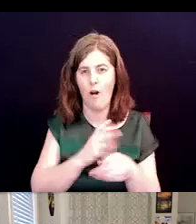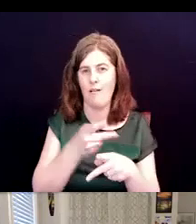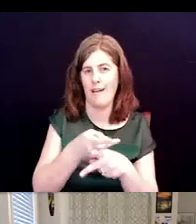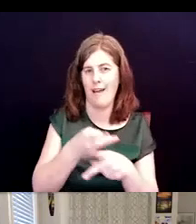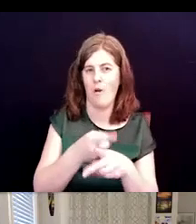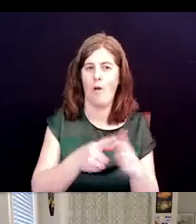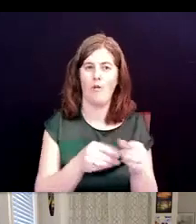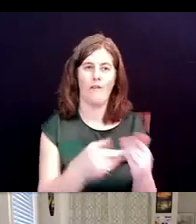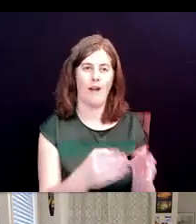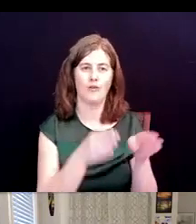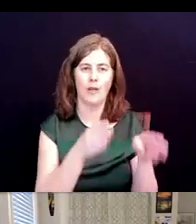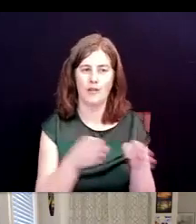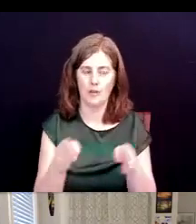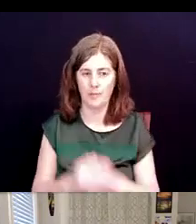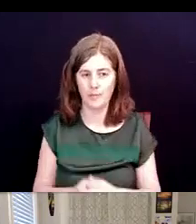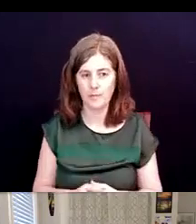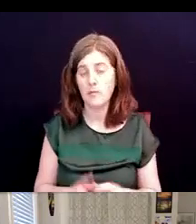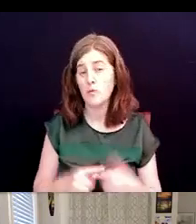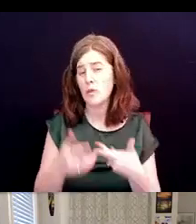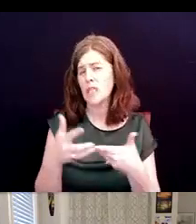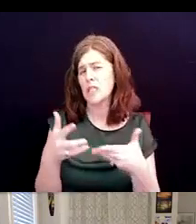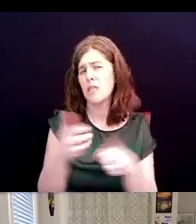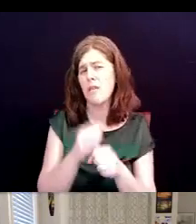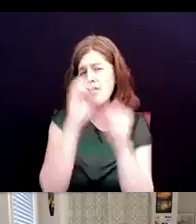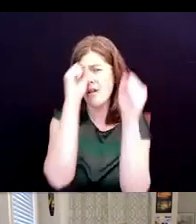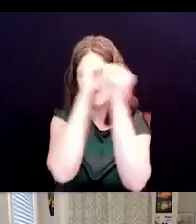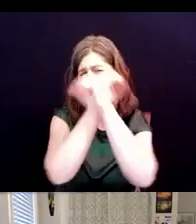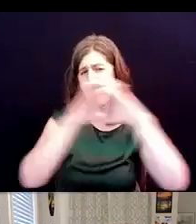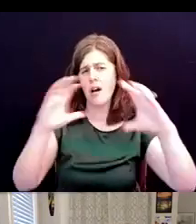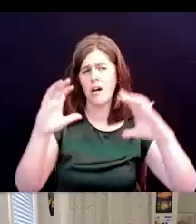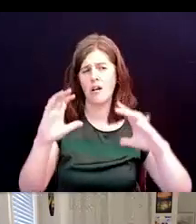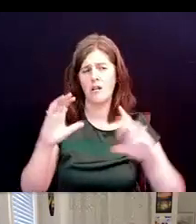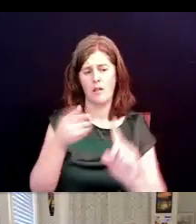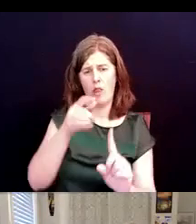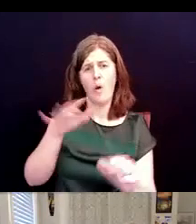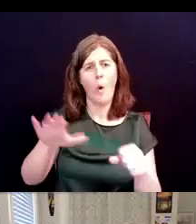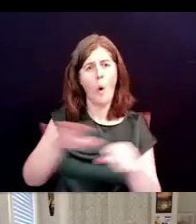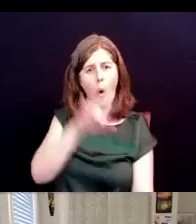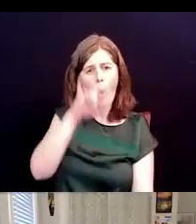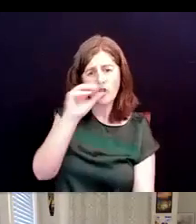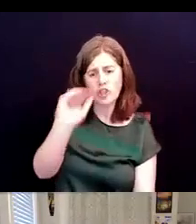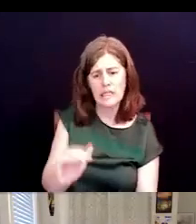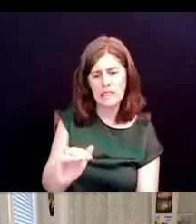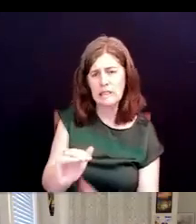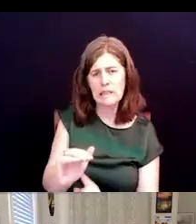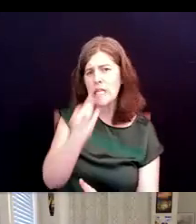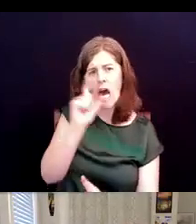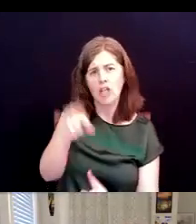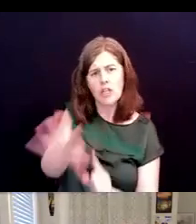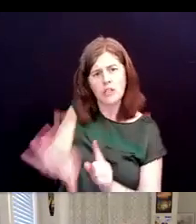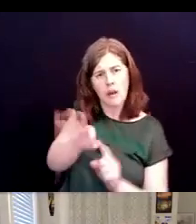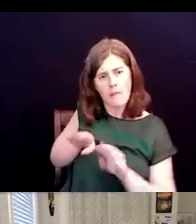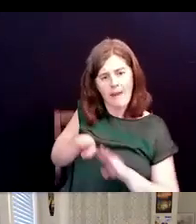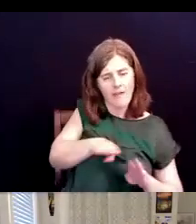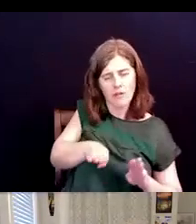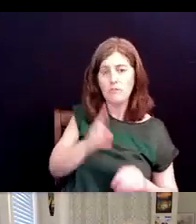individuals. I like to sum this up in the concept of we're treating the whole child, not just the behaviors. Of course, there are behaviors, right?